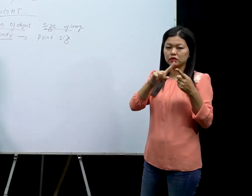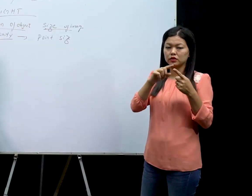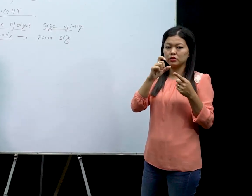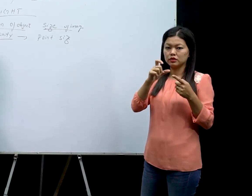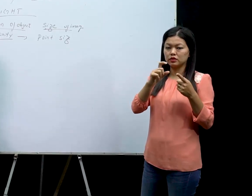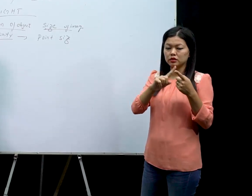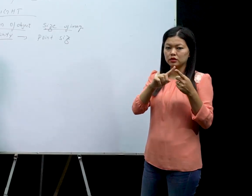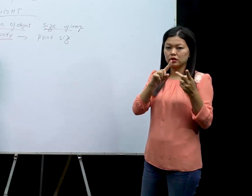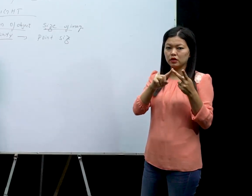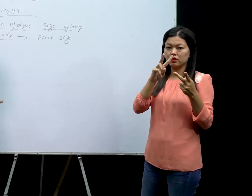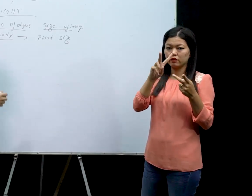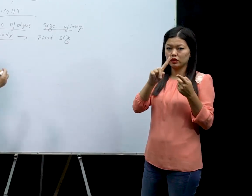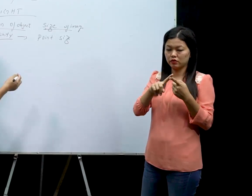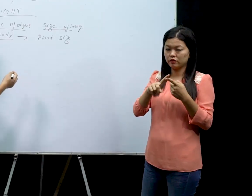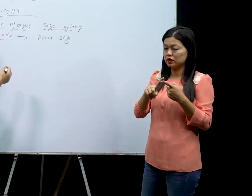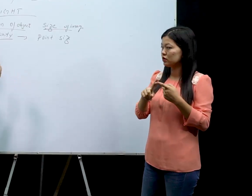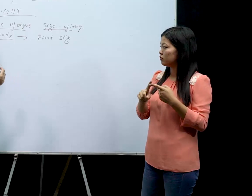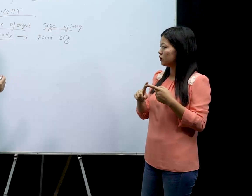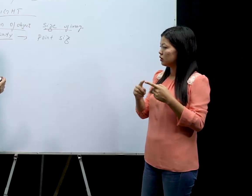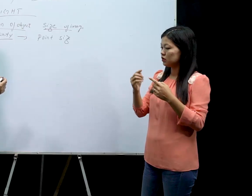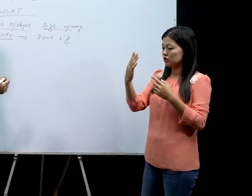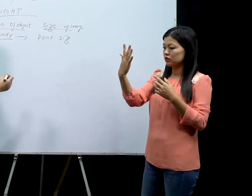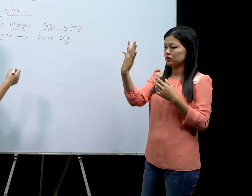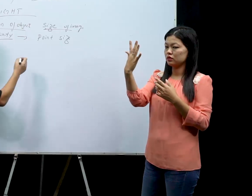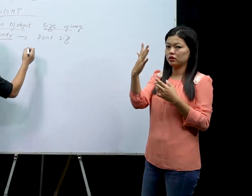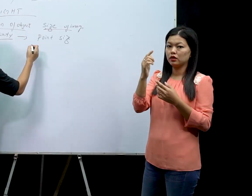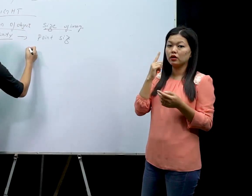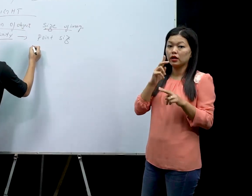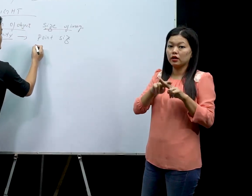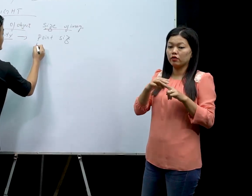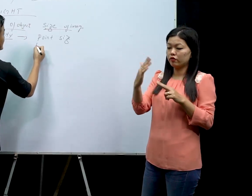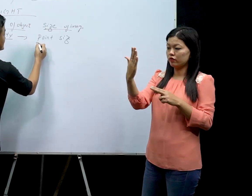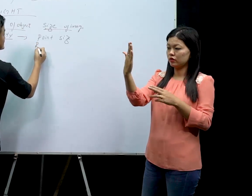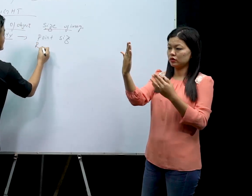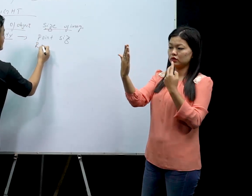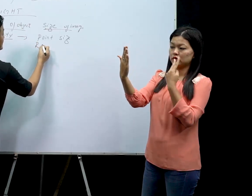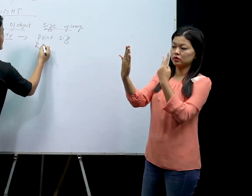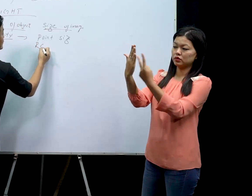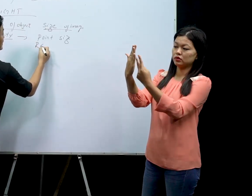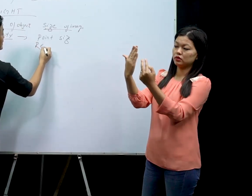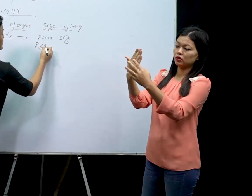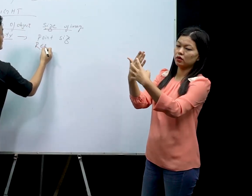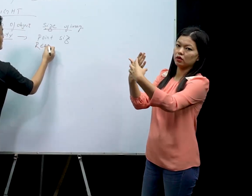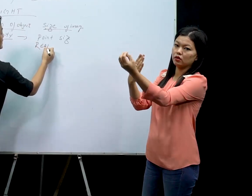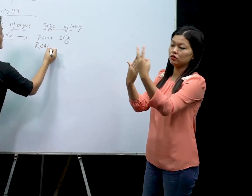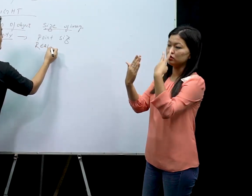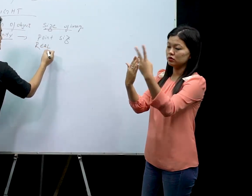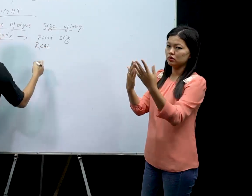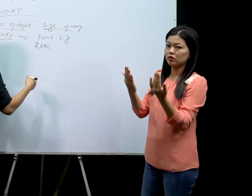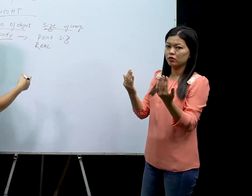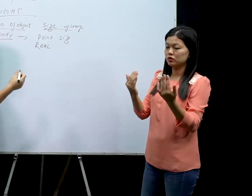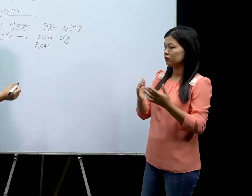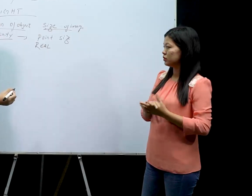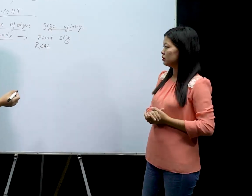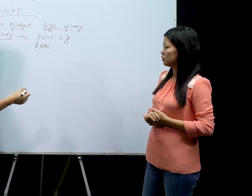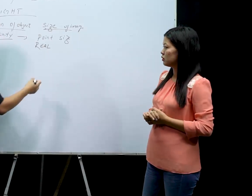to get a real image. So we got an intersection, right? So we'll say that it is a real image, and